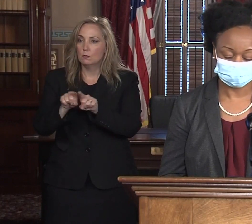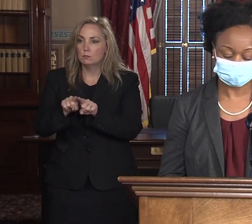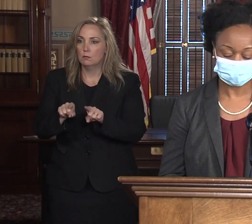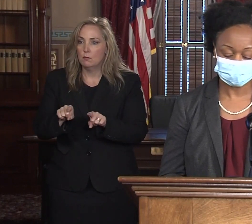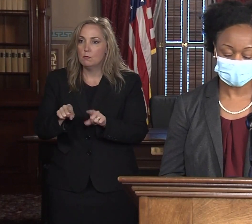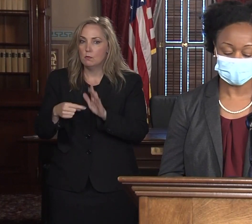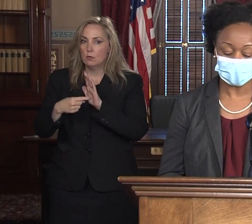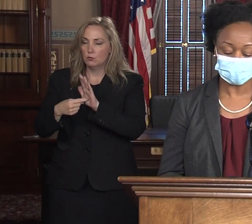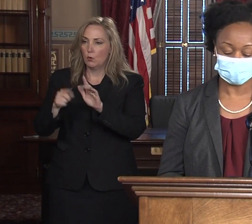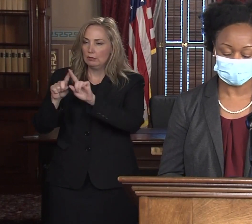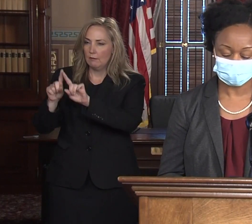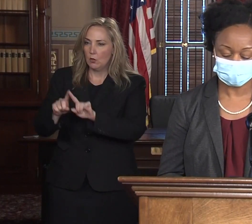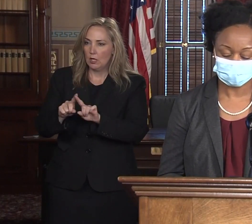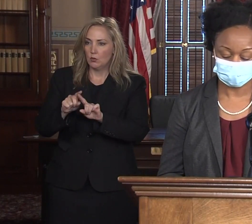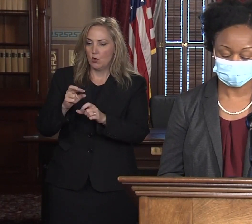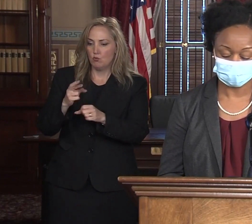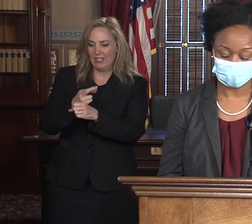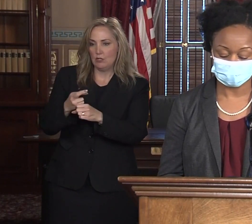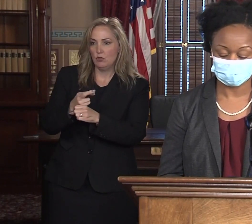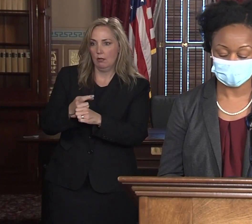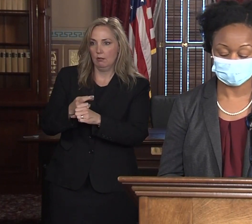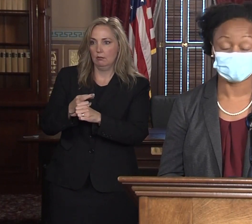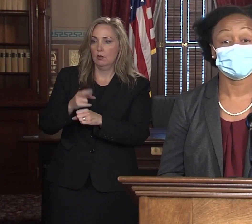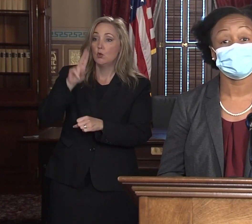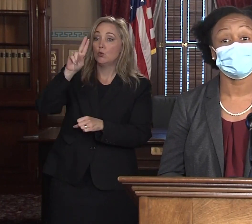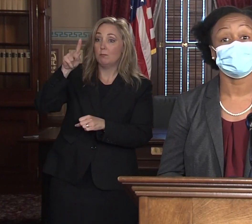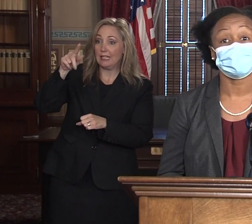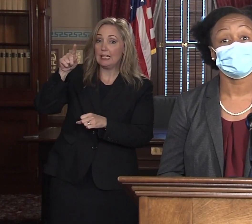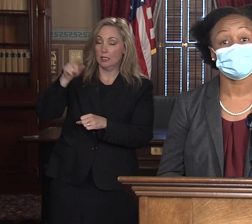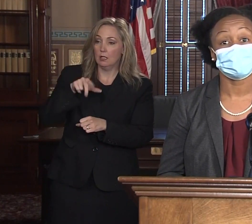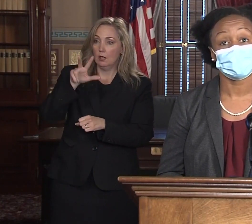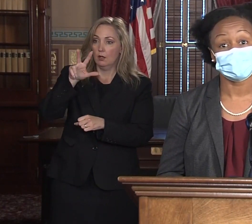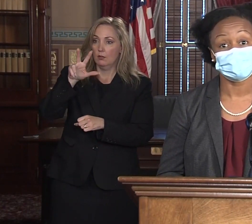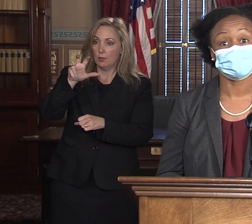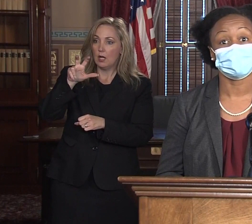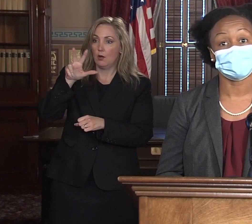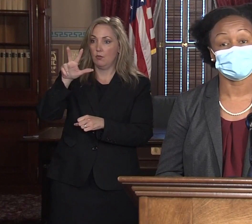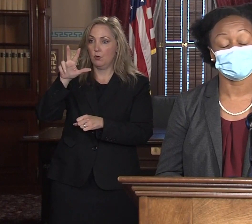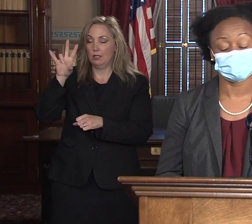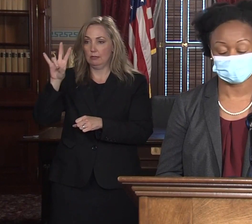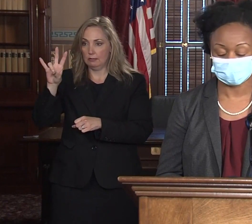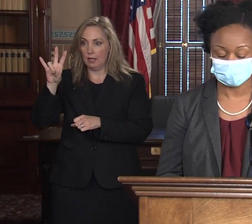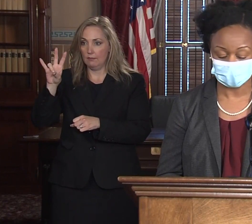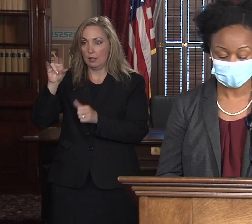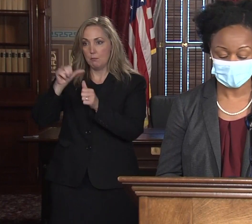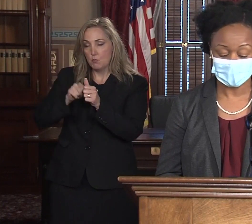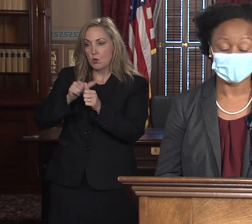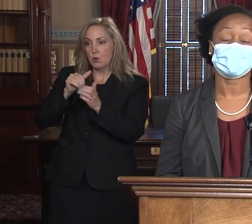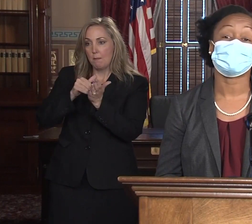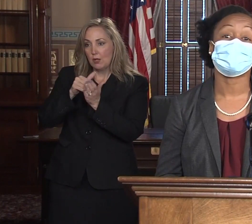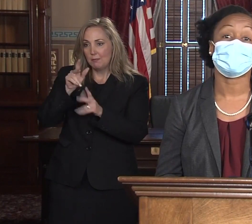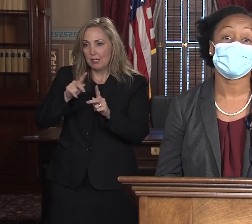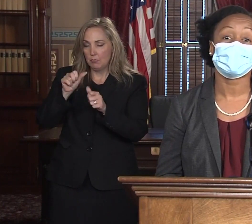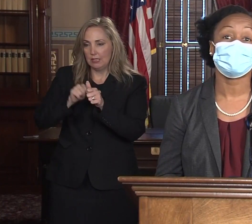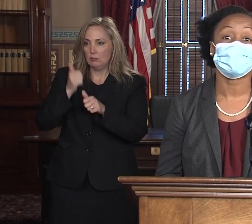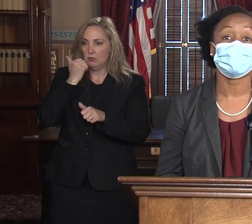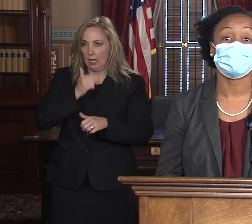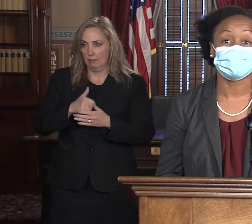regionally. The Upper Peninsula region has a rate of 337 cases per million people per day and